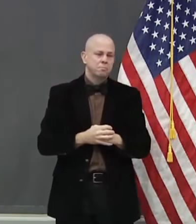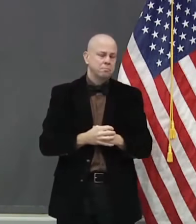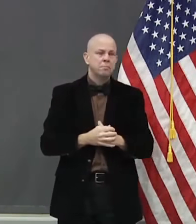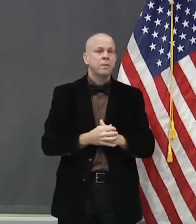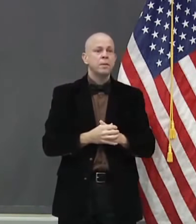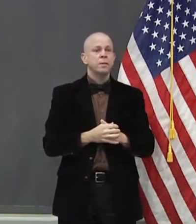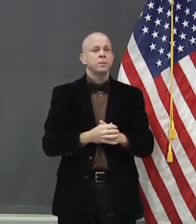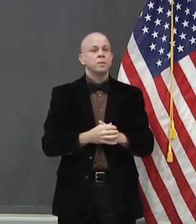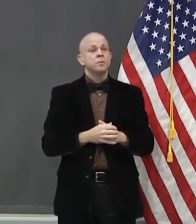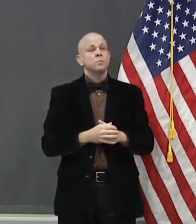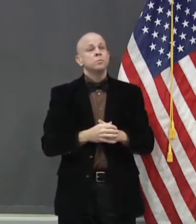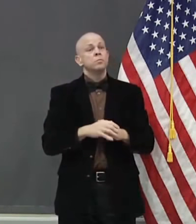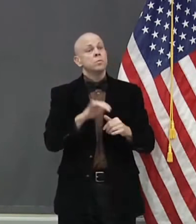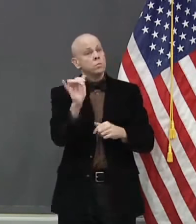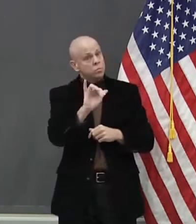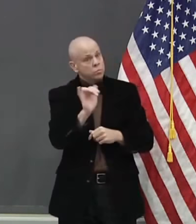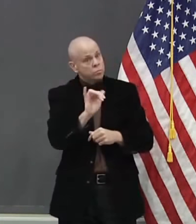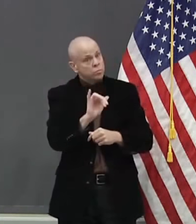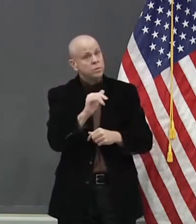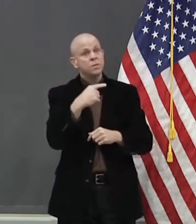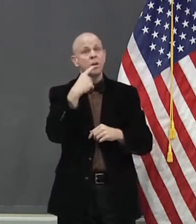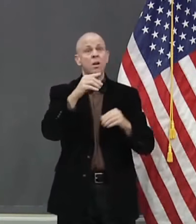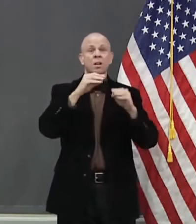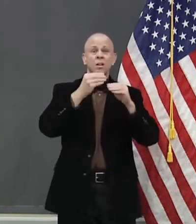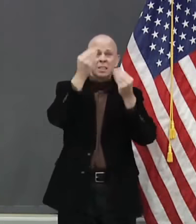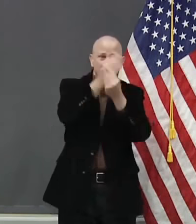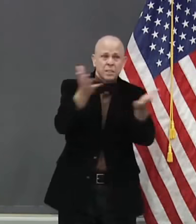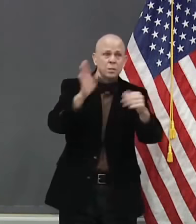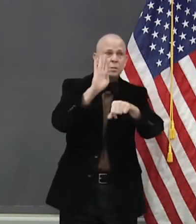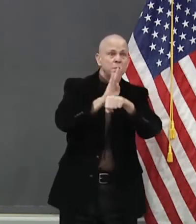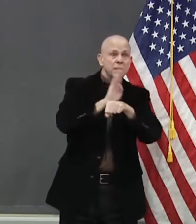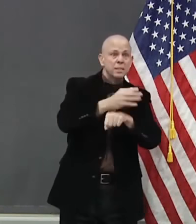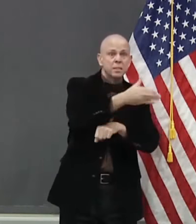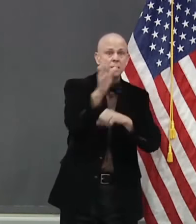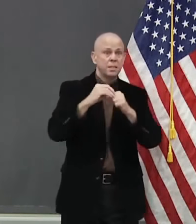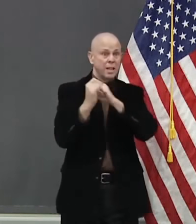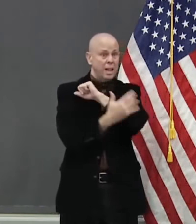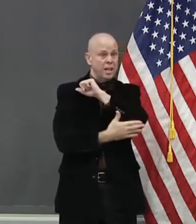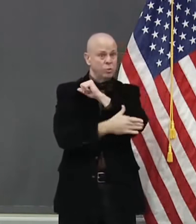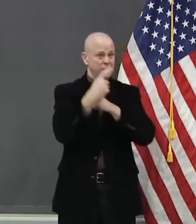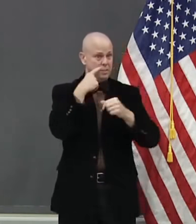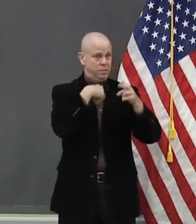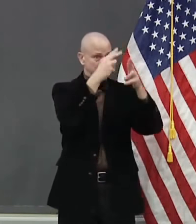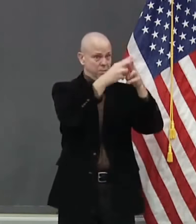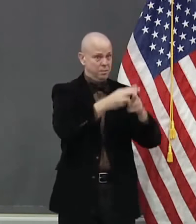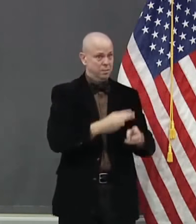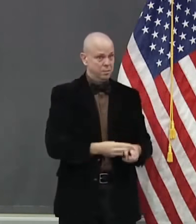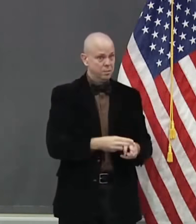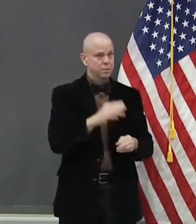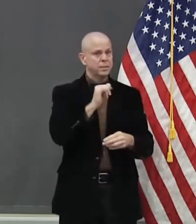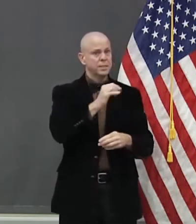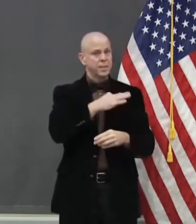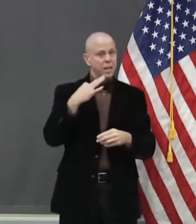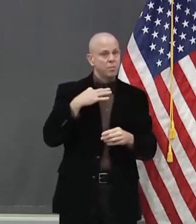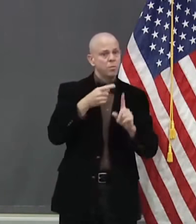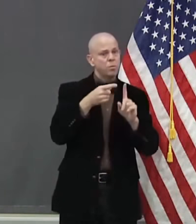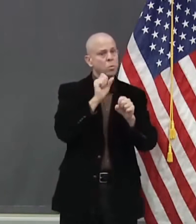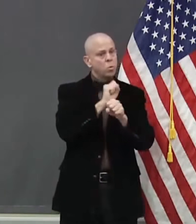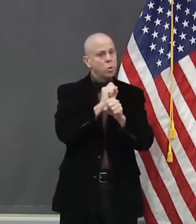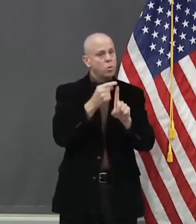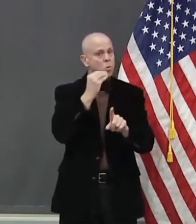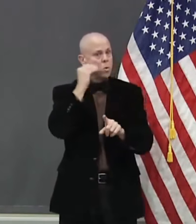We're also directing all businesses in these counties to mandate that staff work from home to the greatest extent